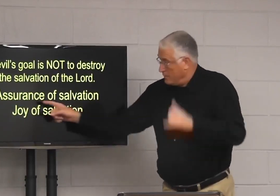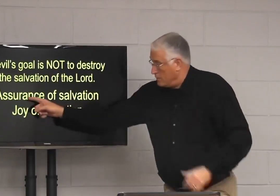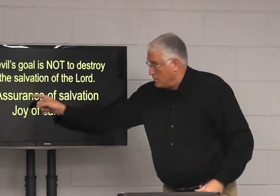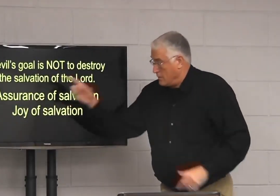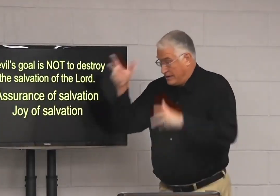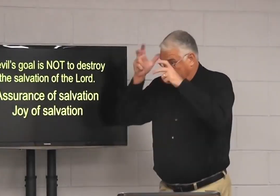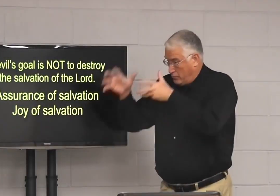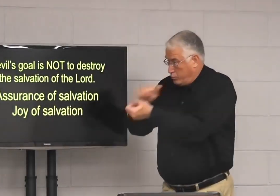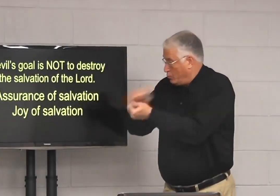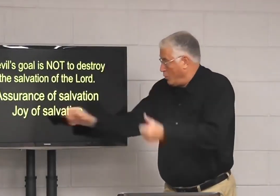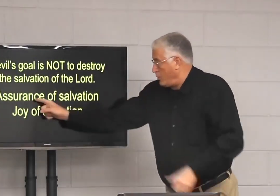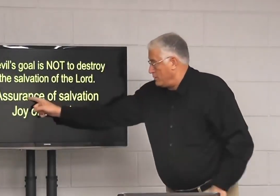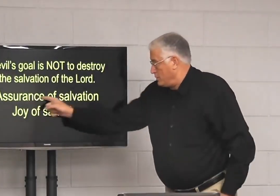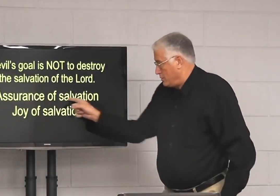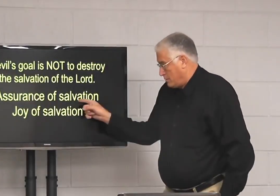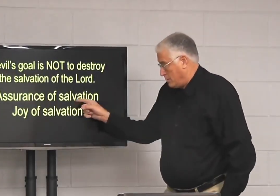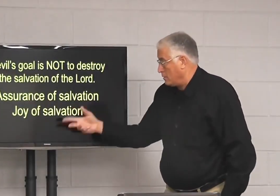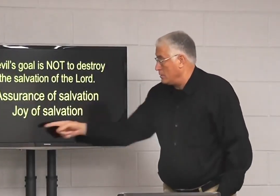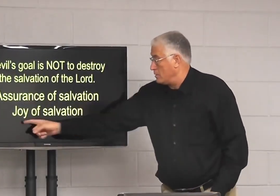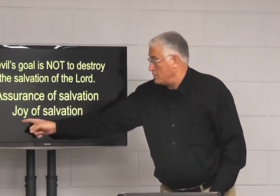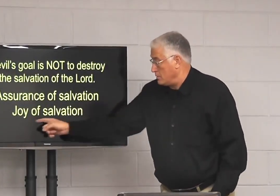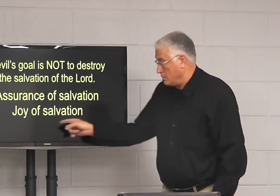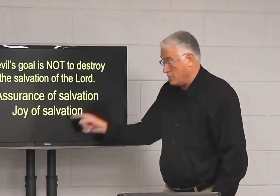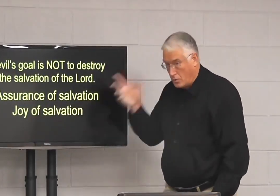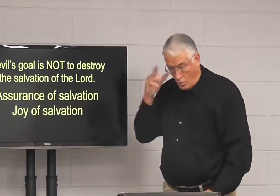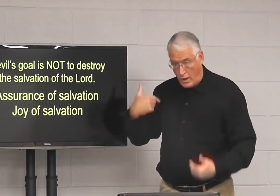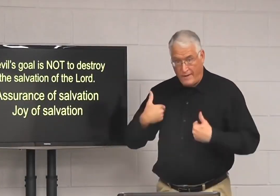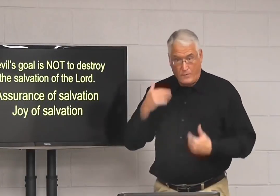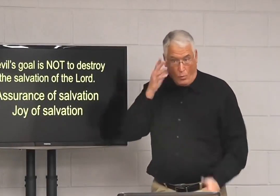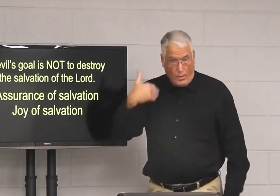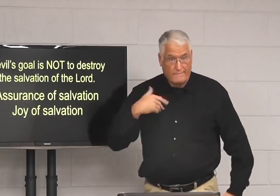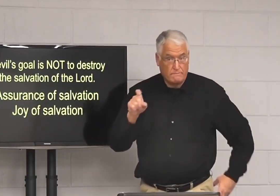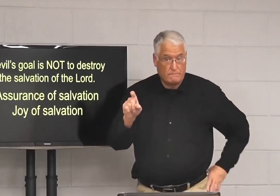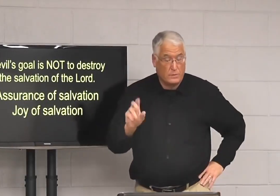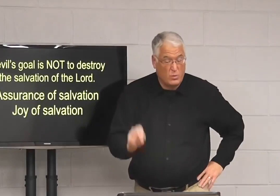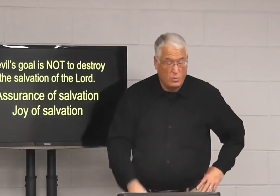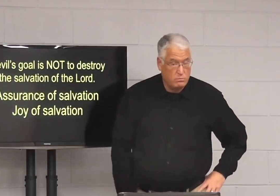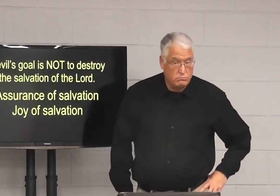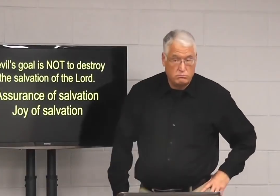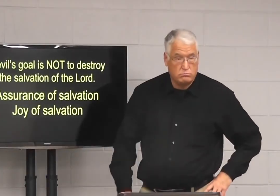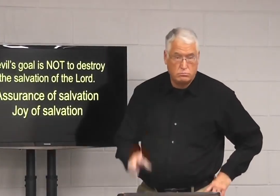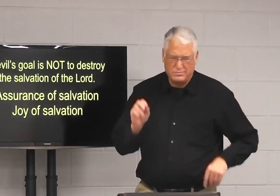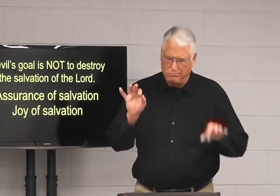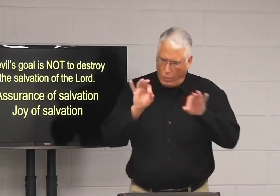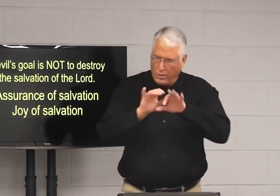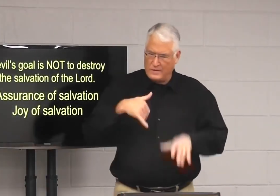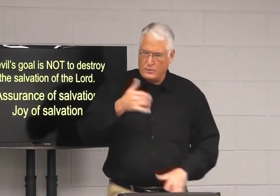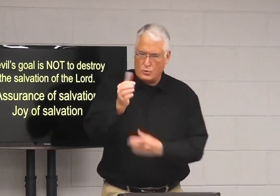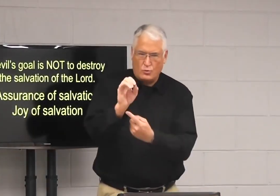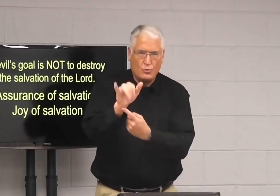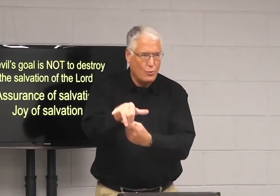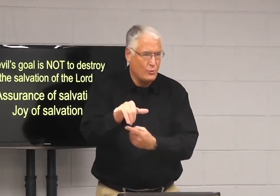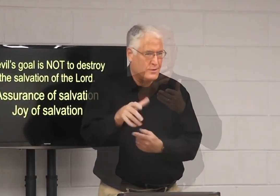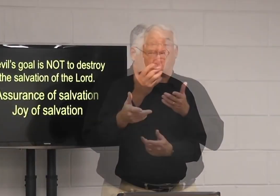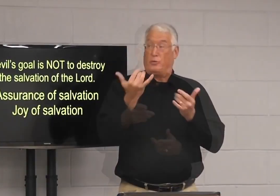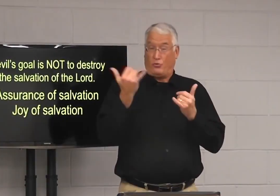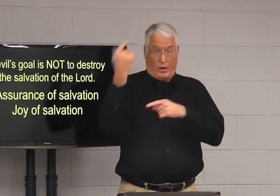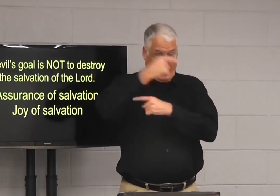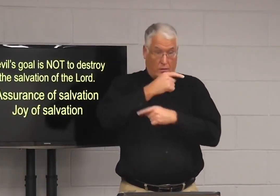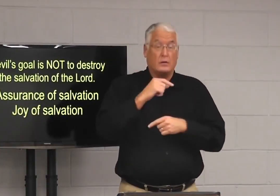important. Can the devil destroy our assurance of salvation, our joy of our...